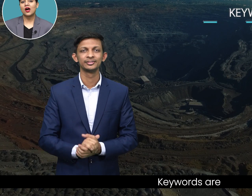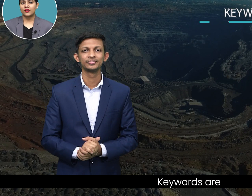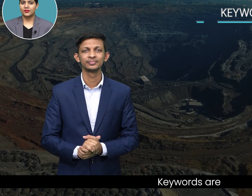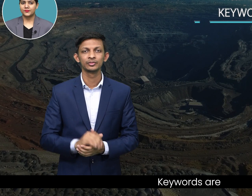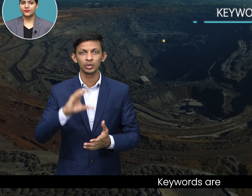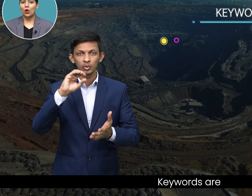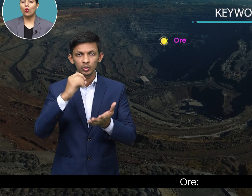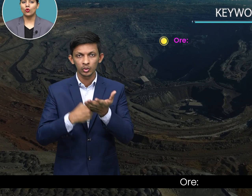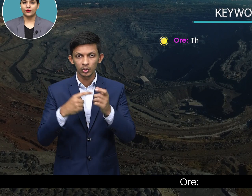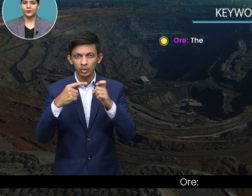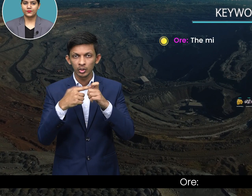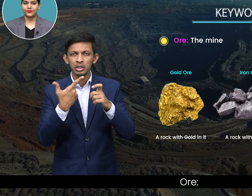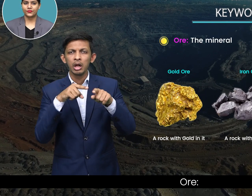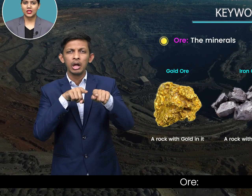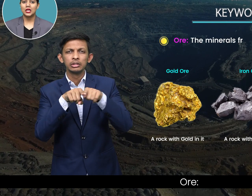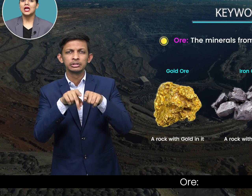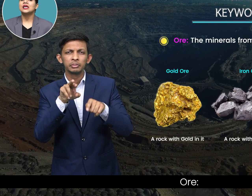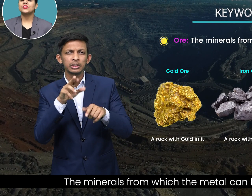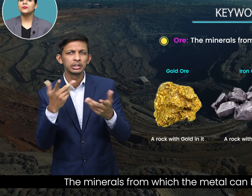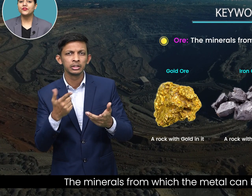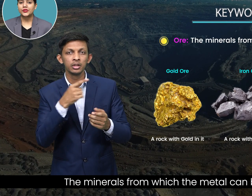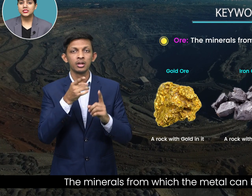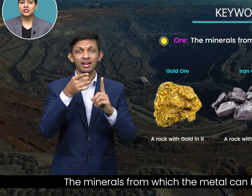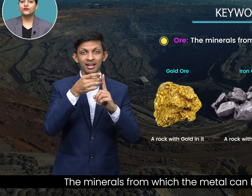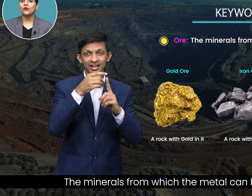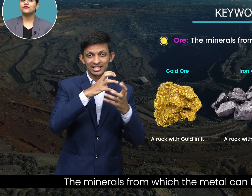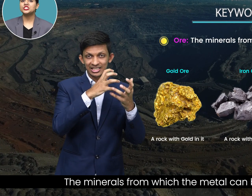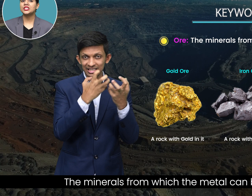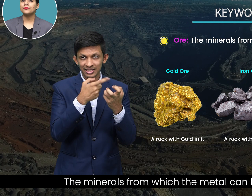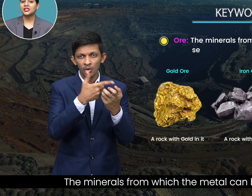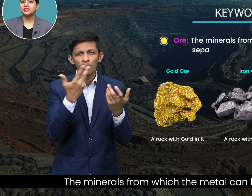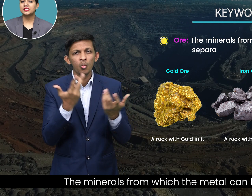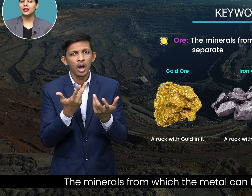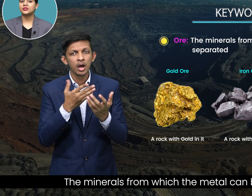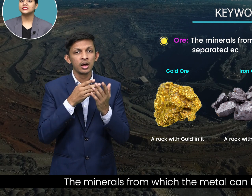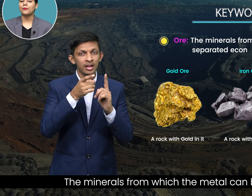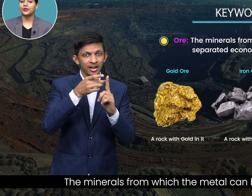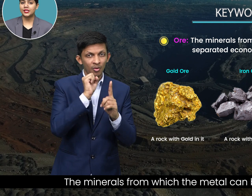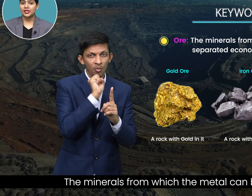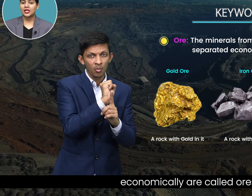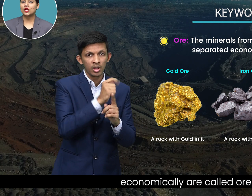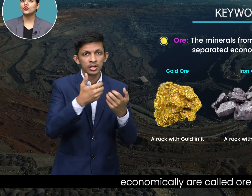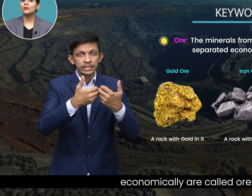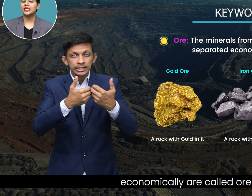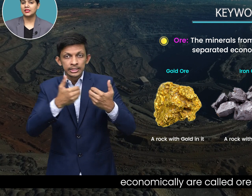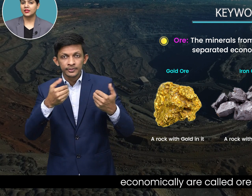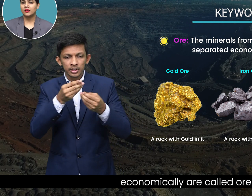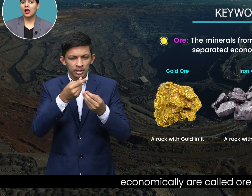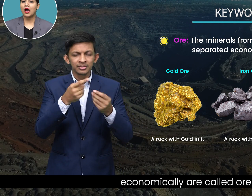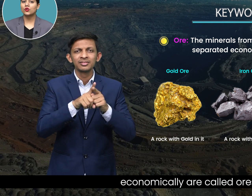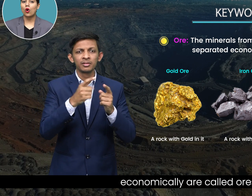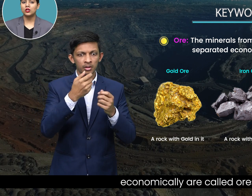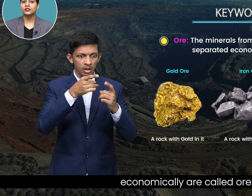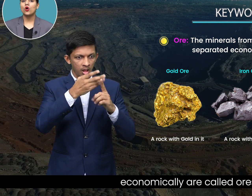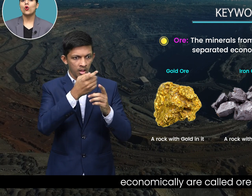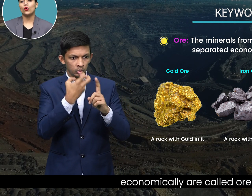Keywords are ore. The minerals from which the metal can be separated economically